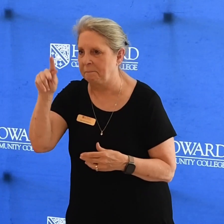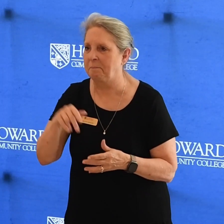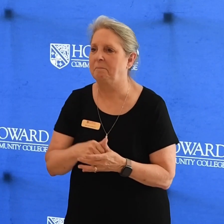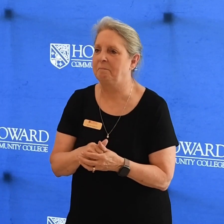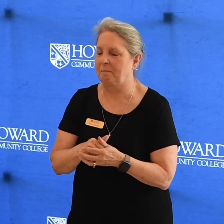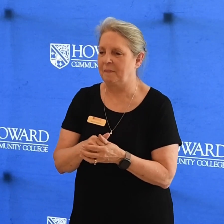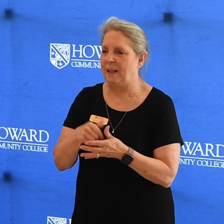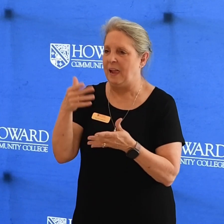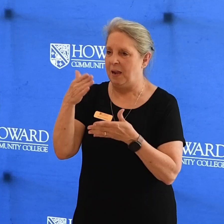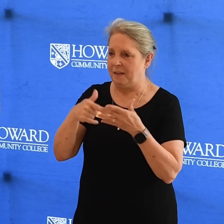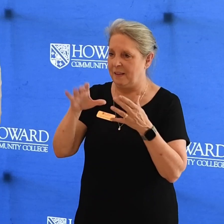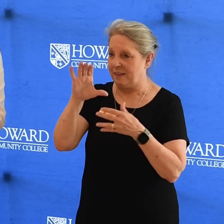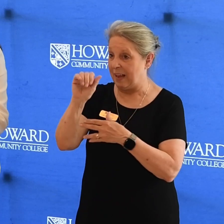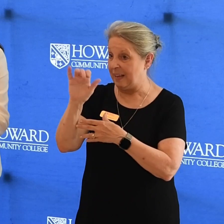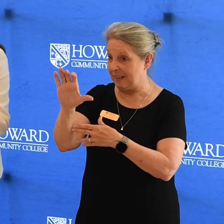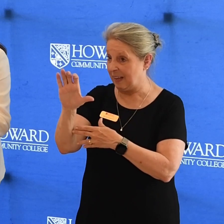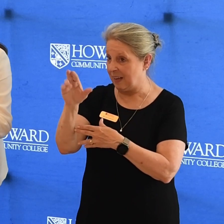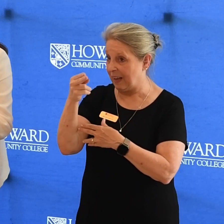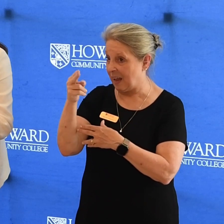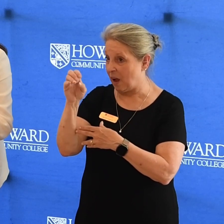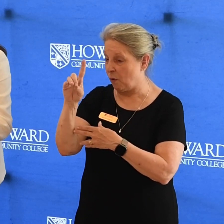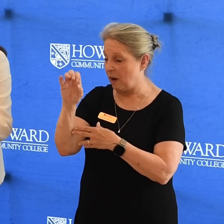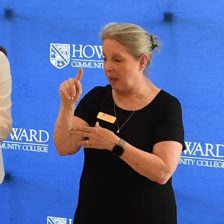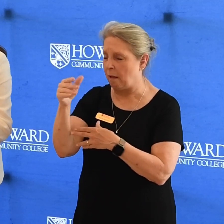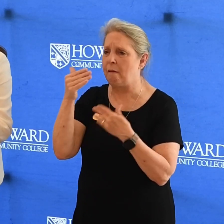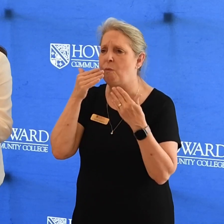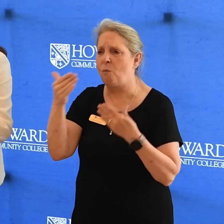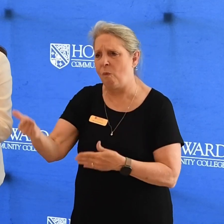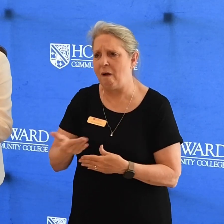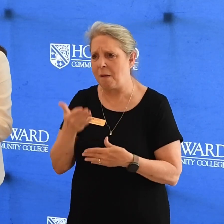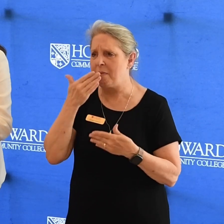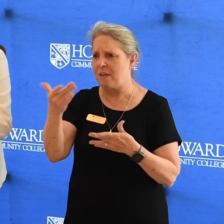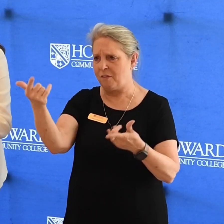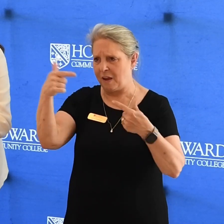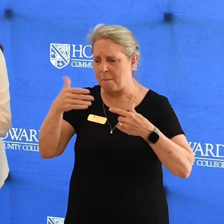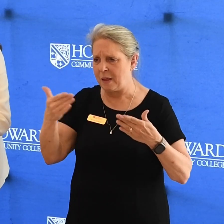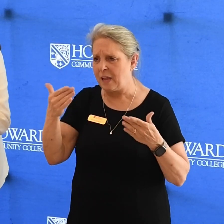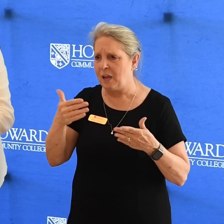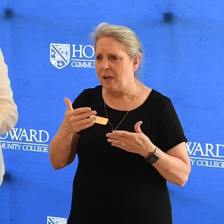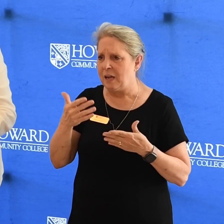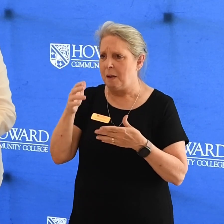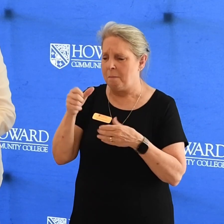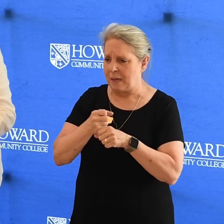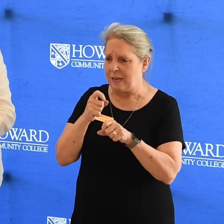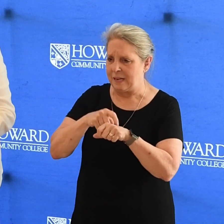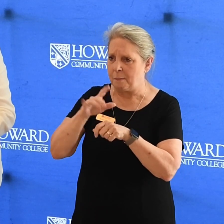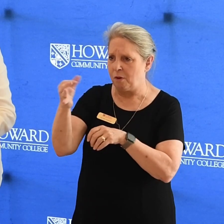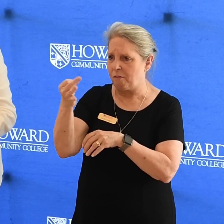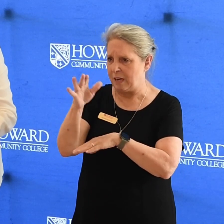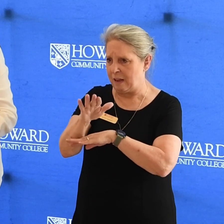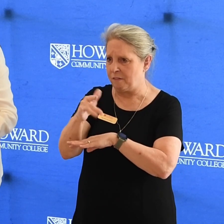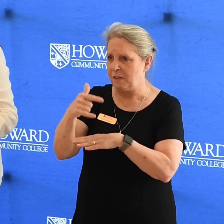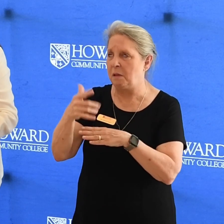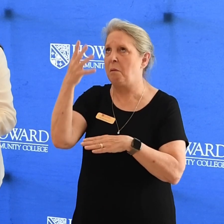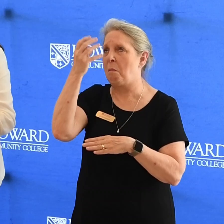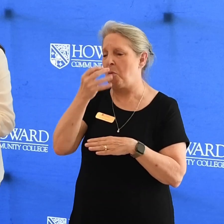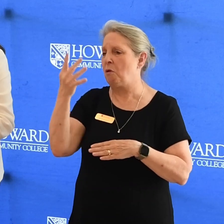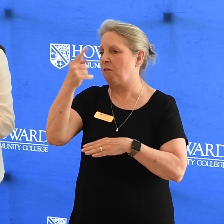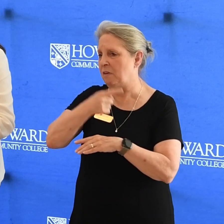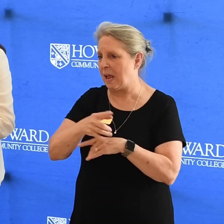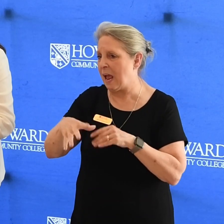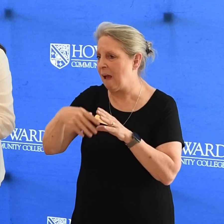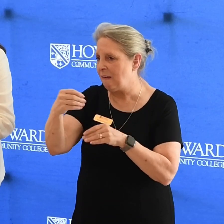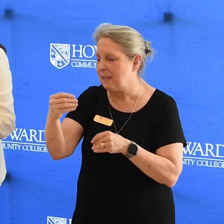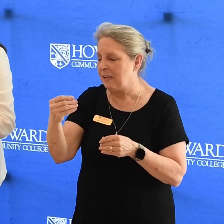On behalf of the Community Action Council of Howard County, welcome and thank you so much for being here, setting aside time on your Friday afternoon on this beautiful day.